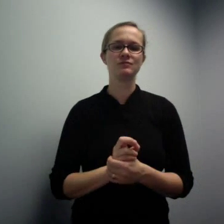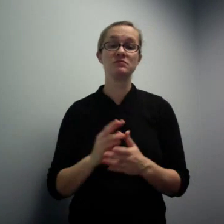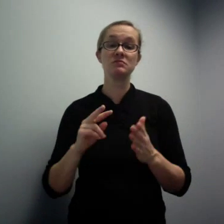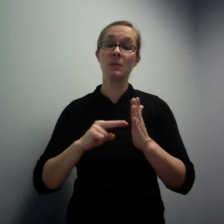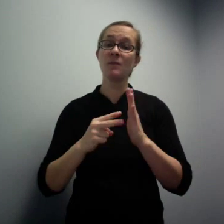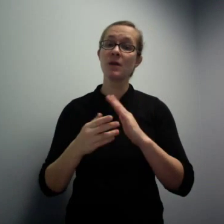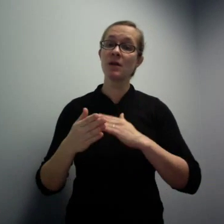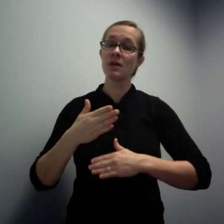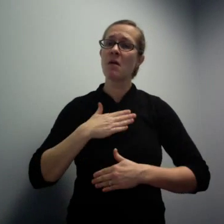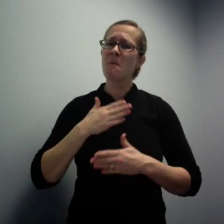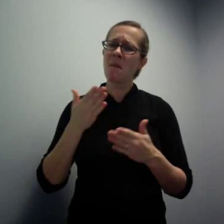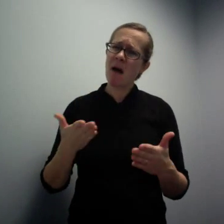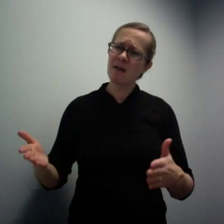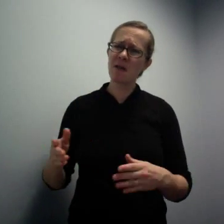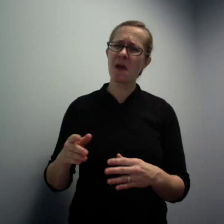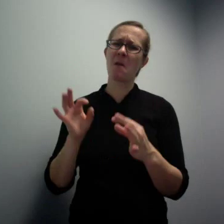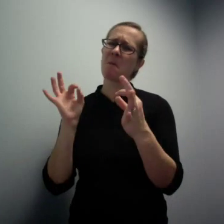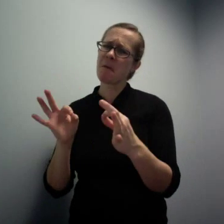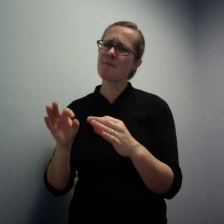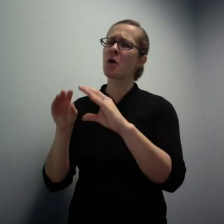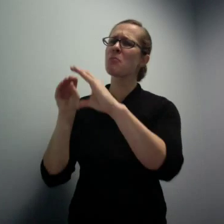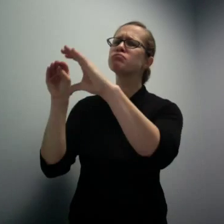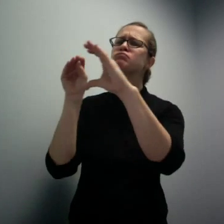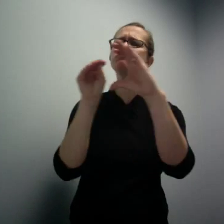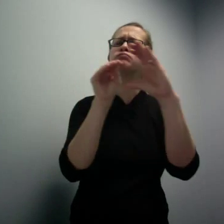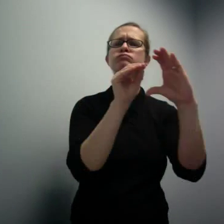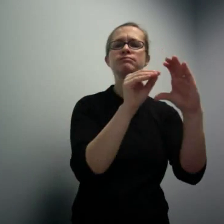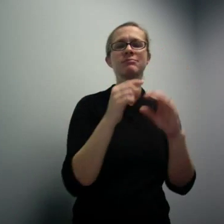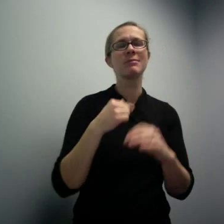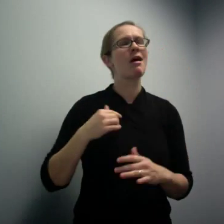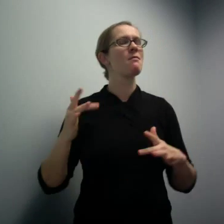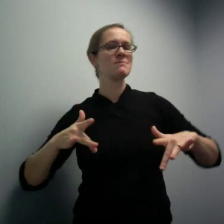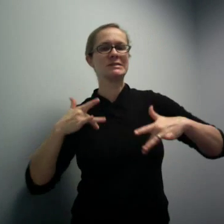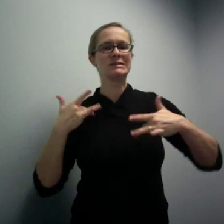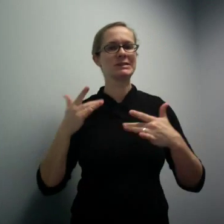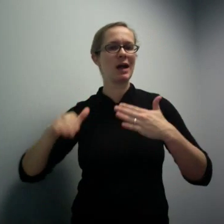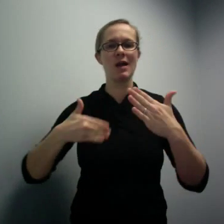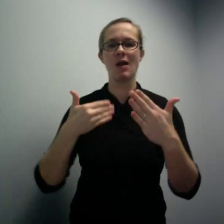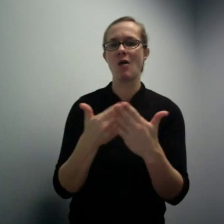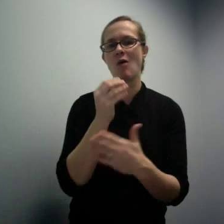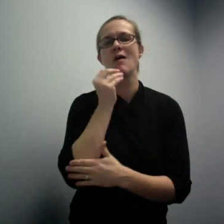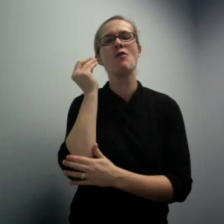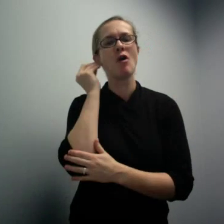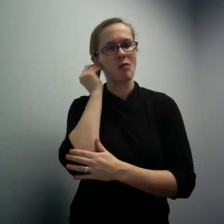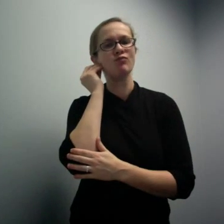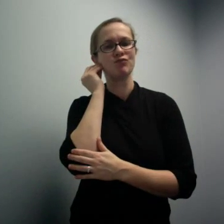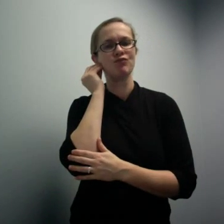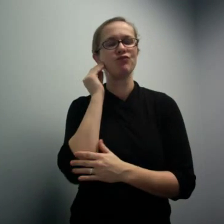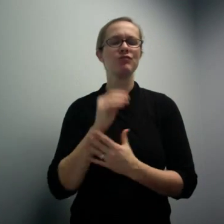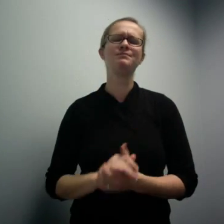favorite stuff, and really designed for me, I'm really excited to be there. So how can you live little?